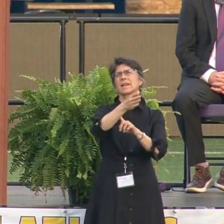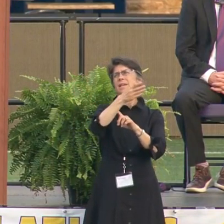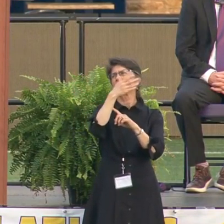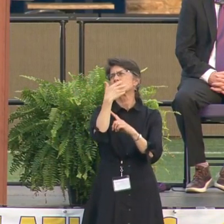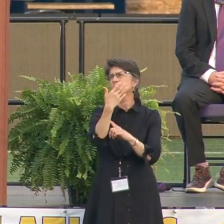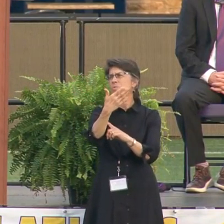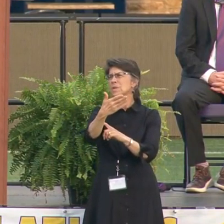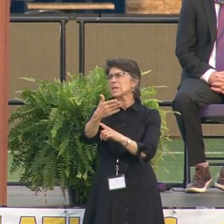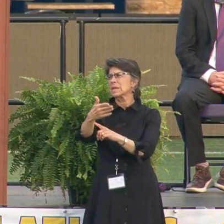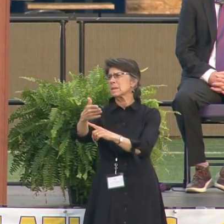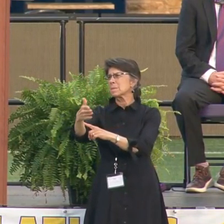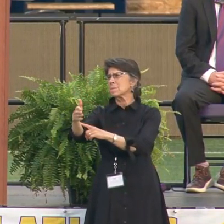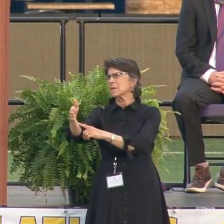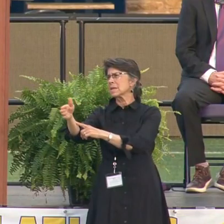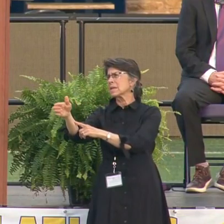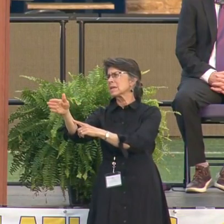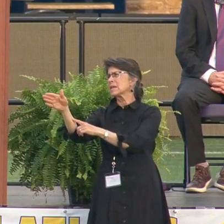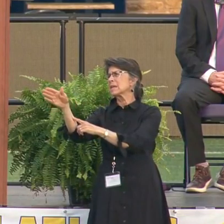gallantly